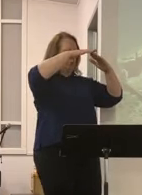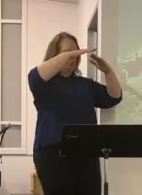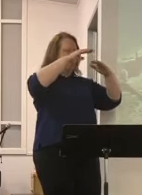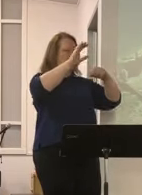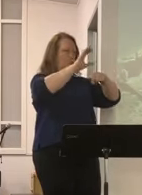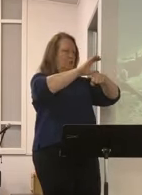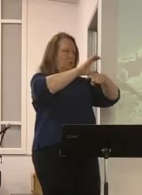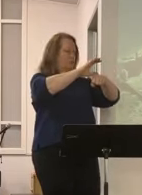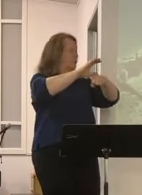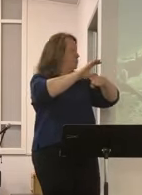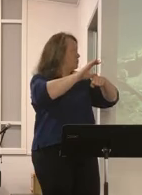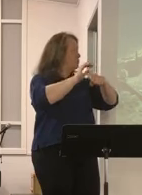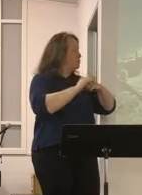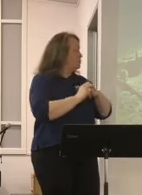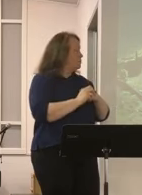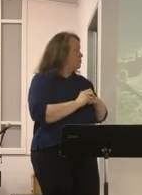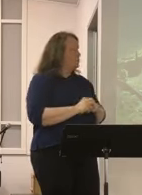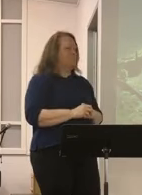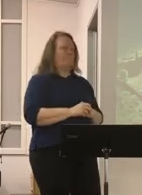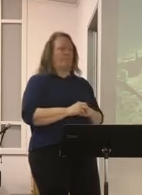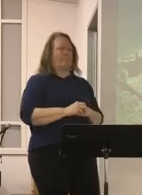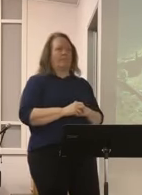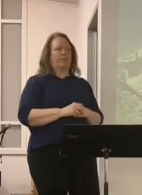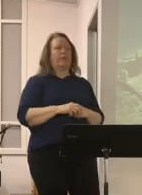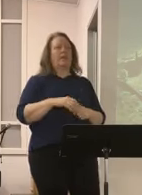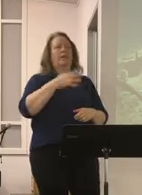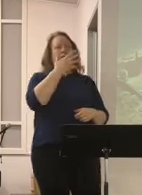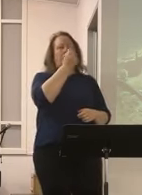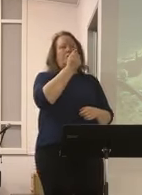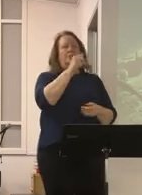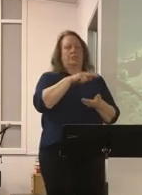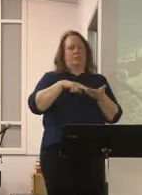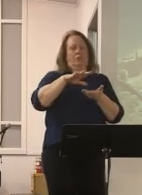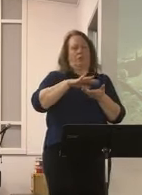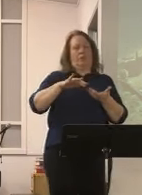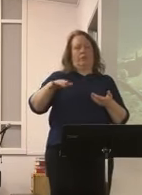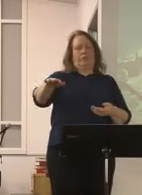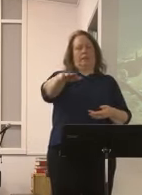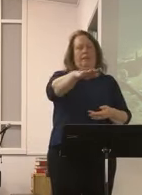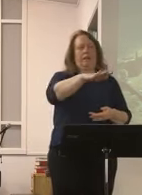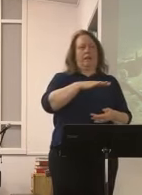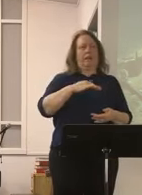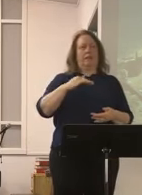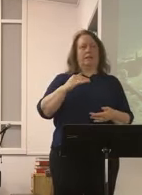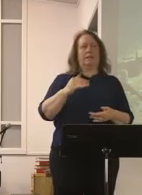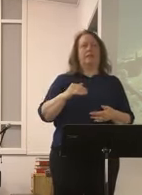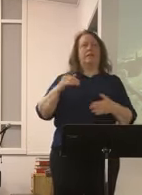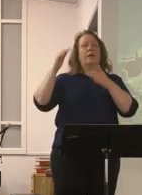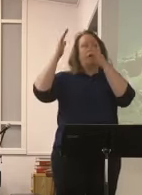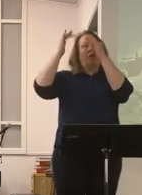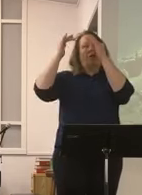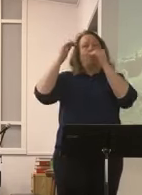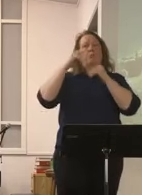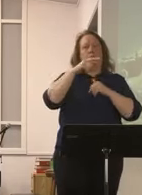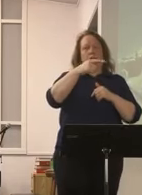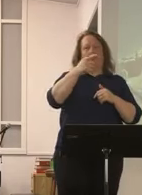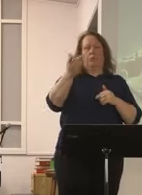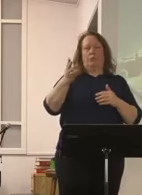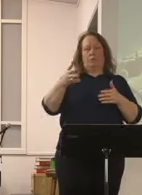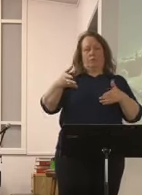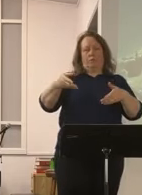church. Now, one of the interesting things when you go to the Holy Land, and I hope you, if you have any opportunity to go with